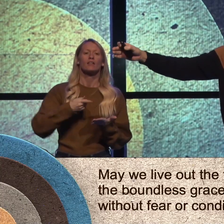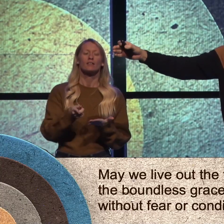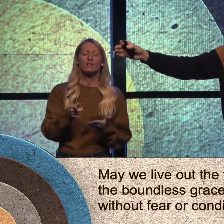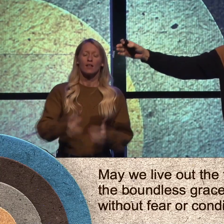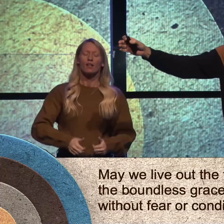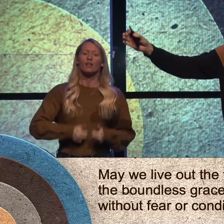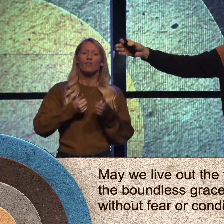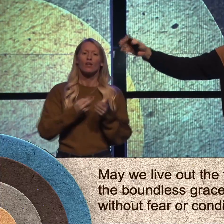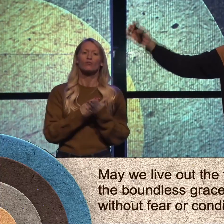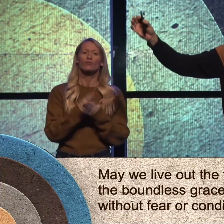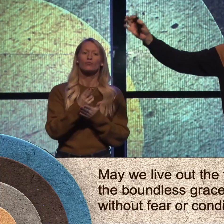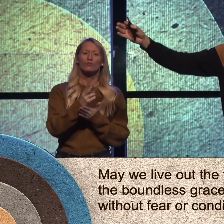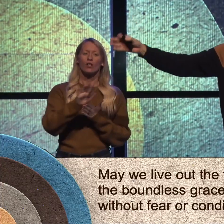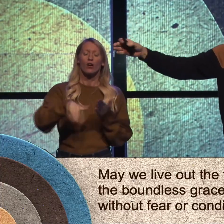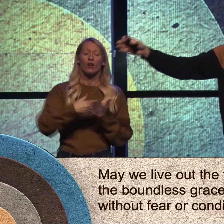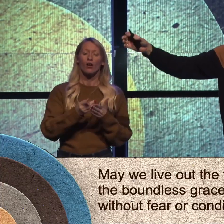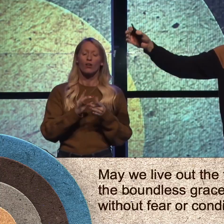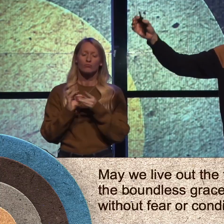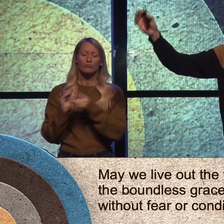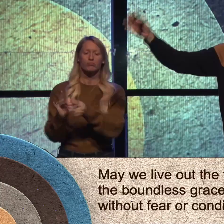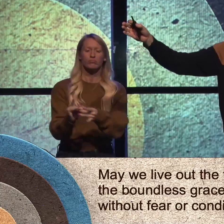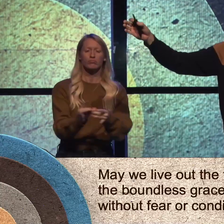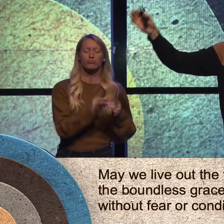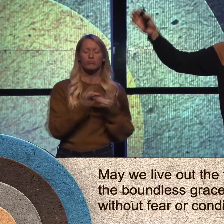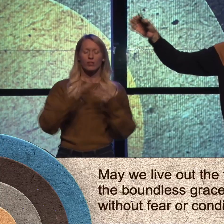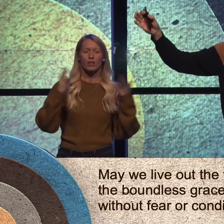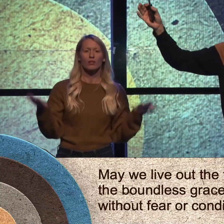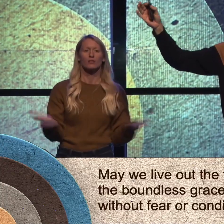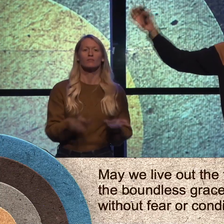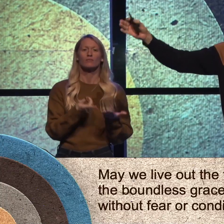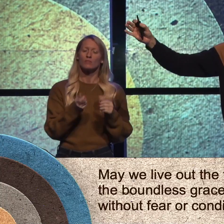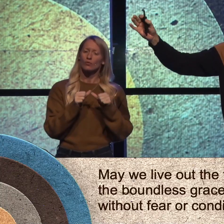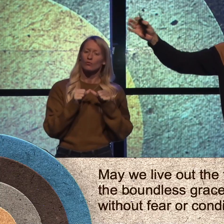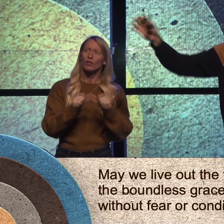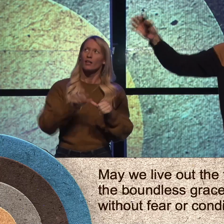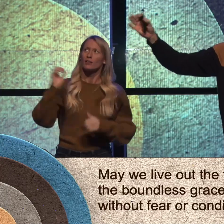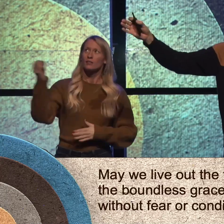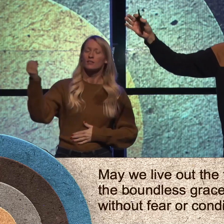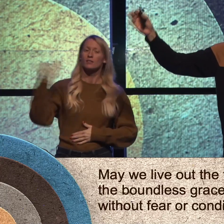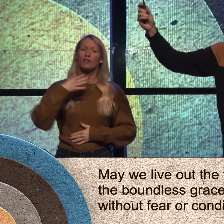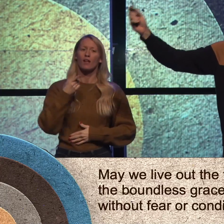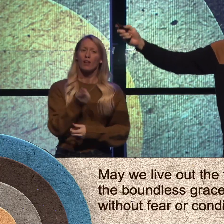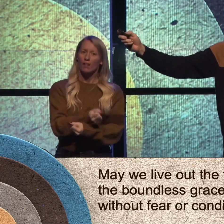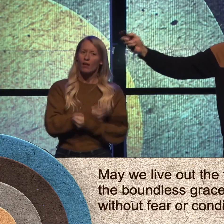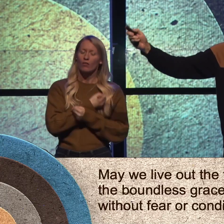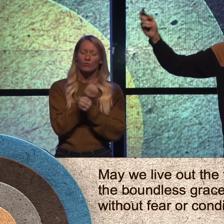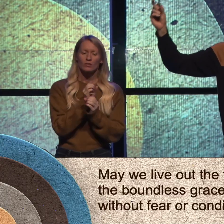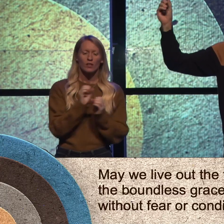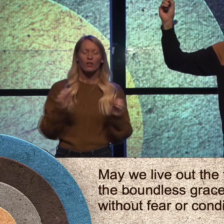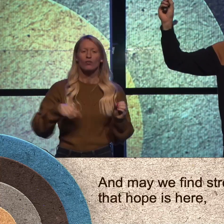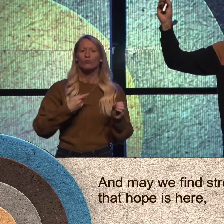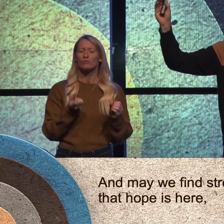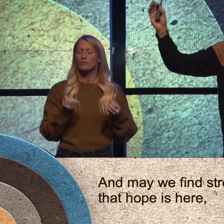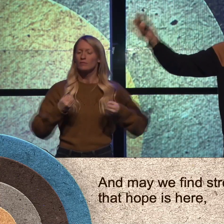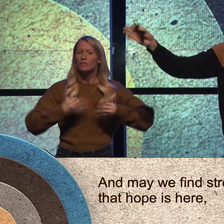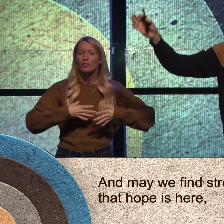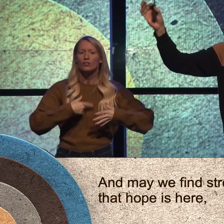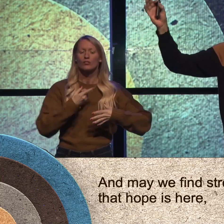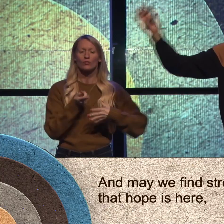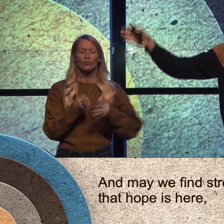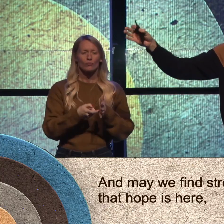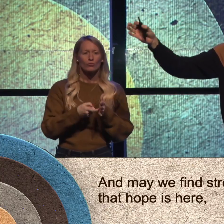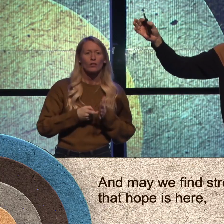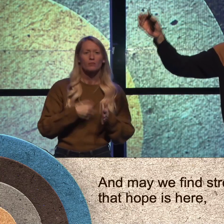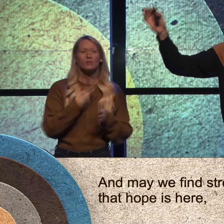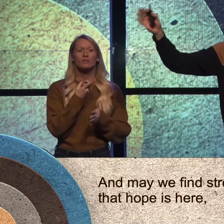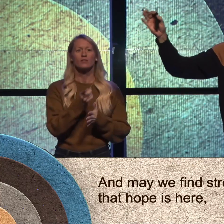belong here, reflecting the boundless grace of the one who calls us to love without fear or condition. And may we find strength